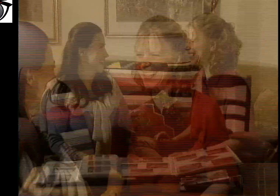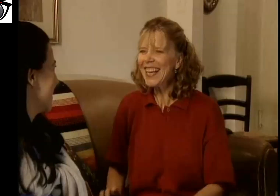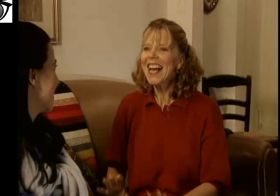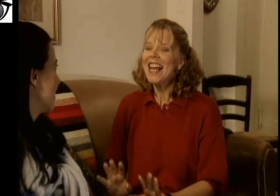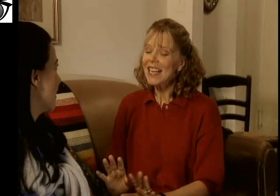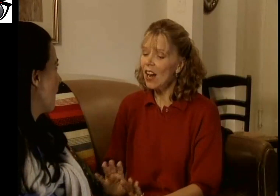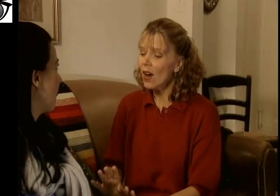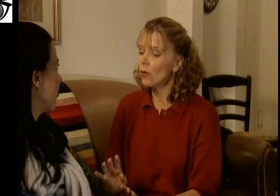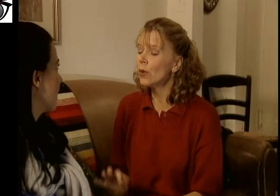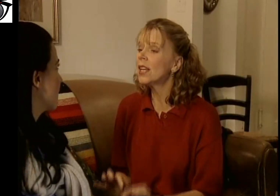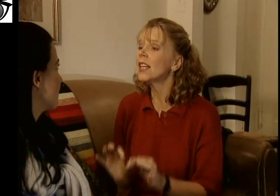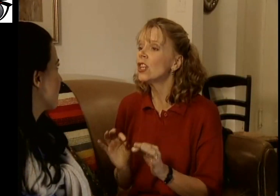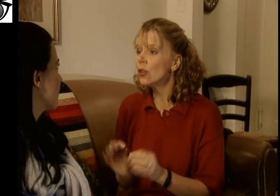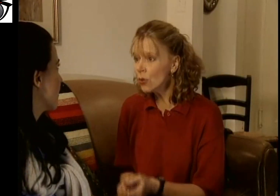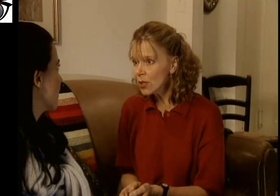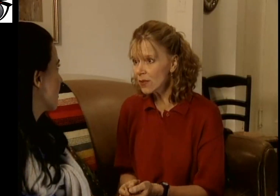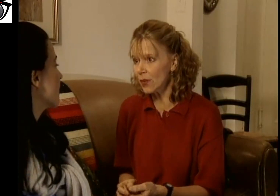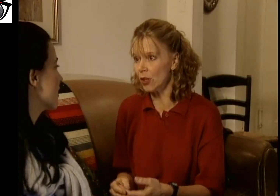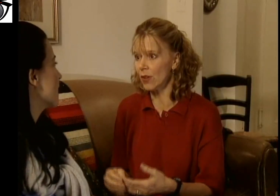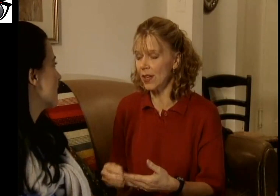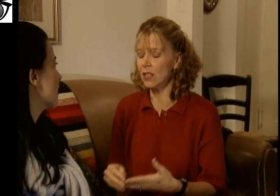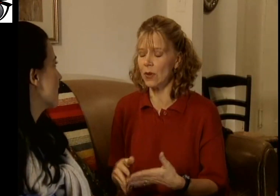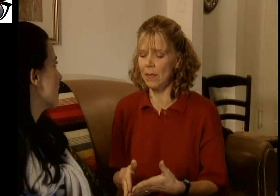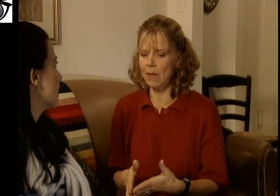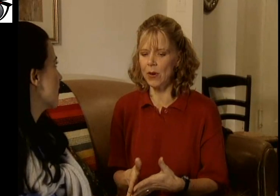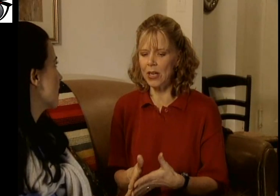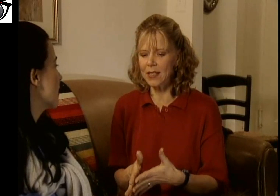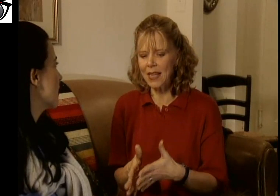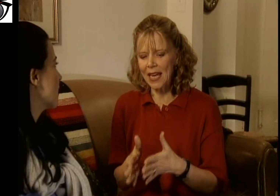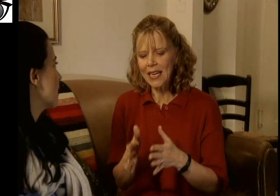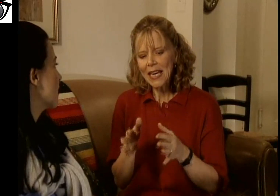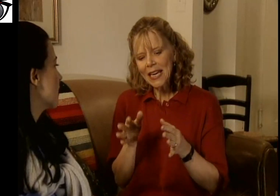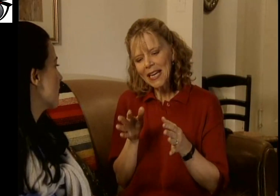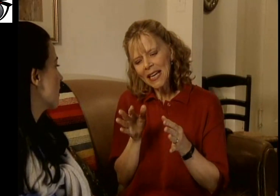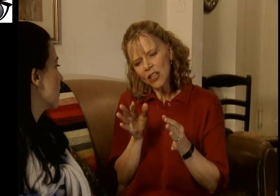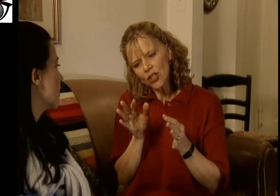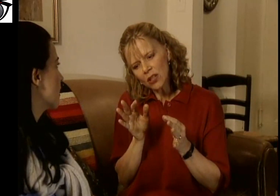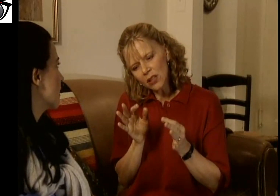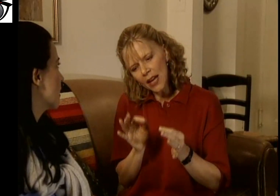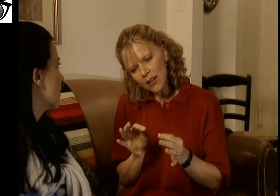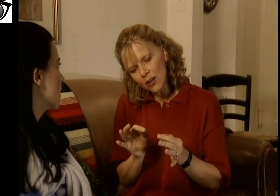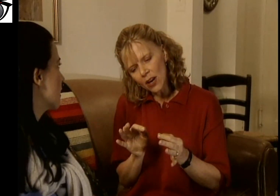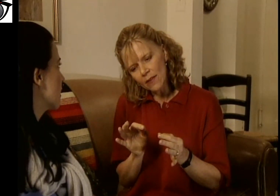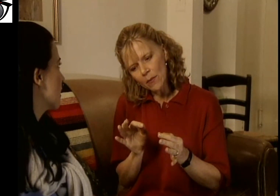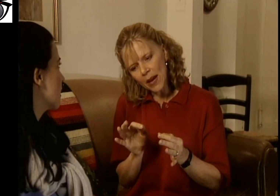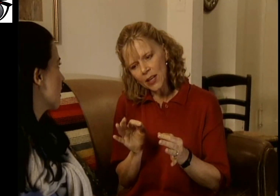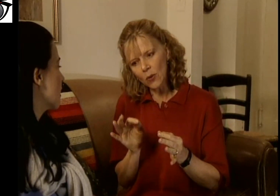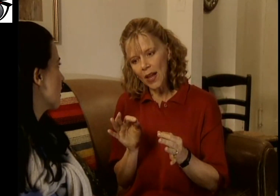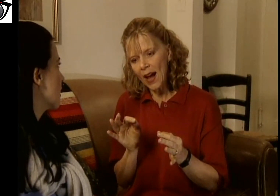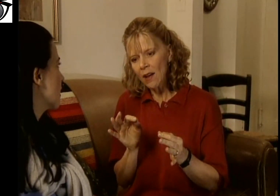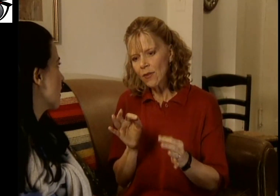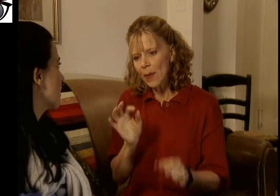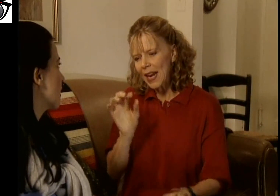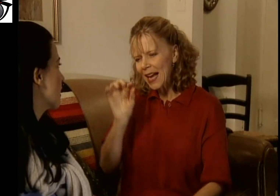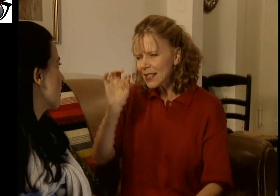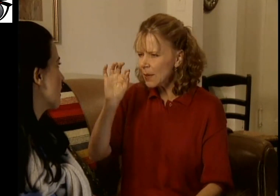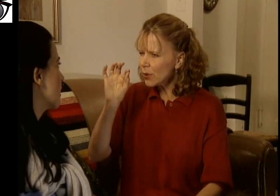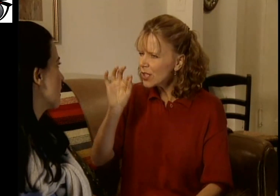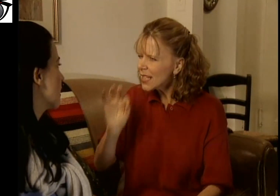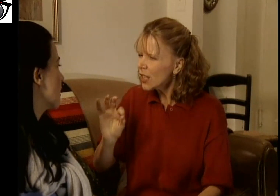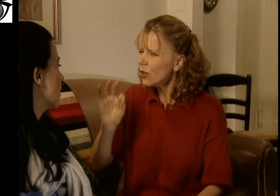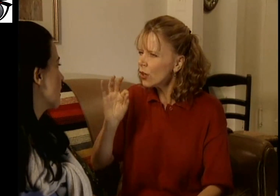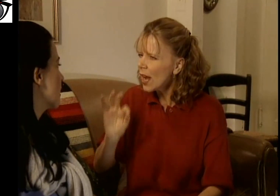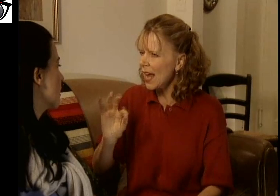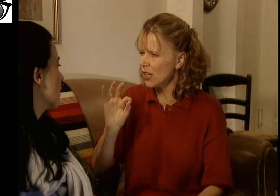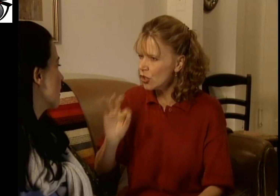All right. Now, a really useful thing to remember is that each letter of the manual alphabet has